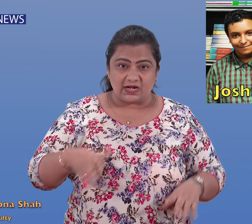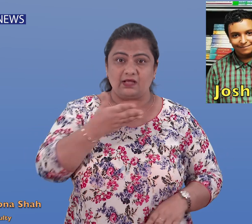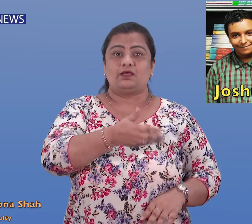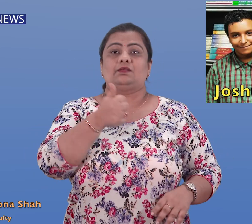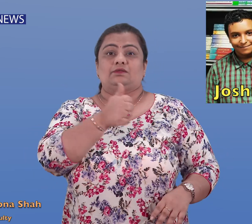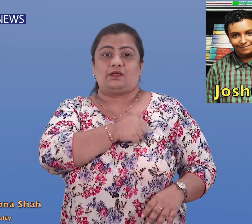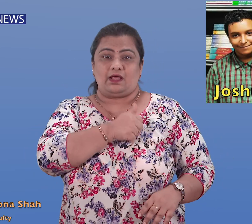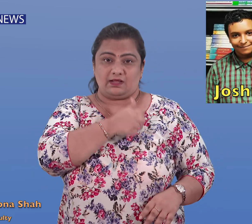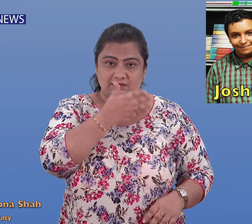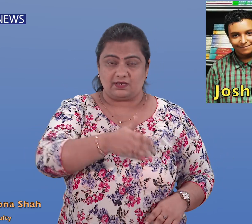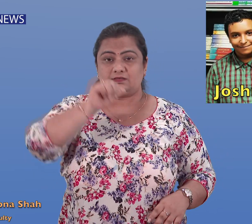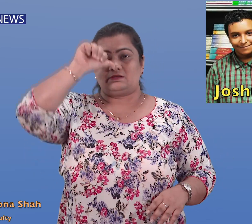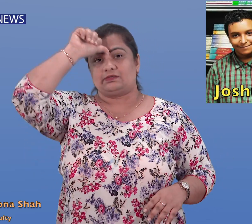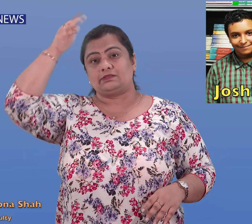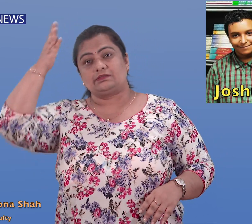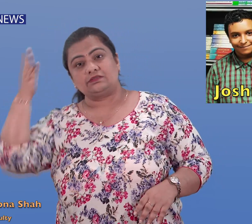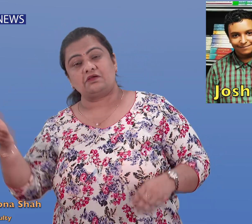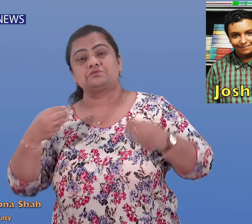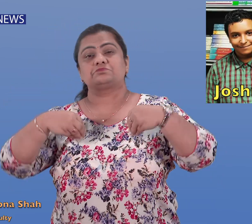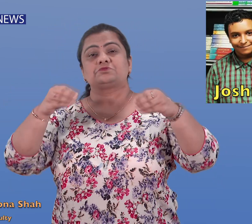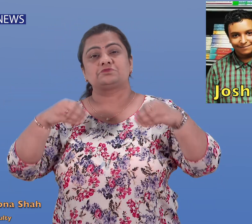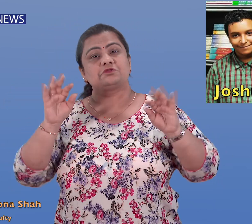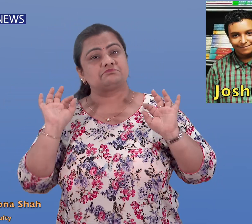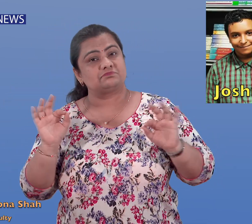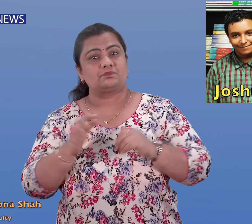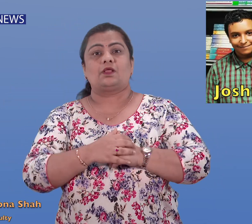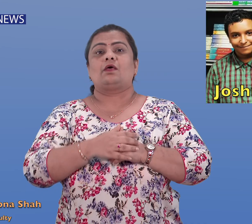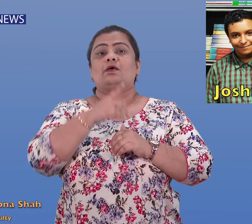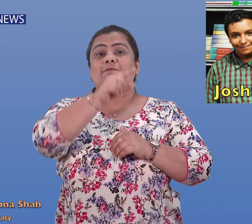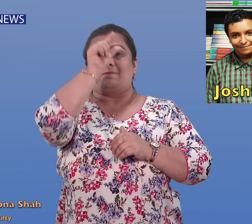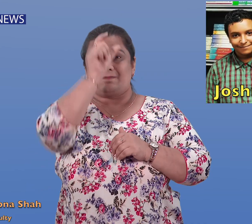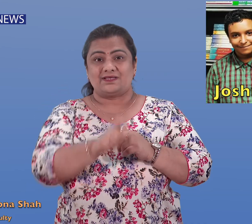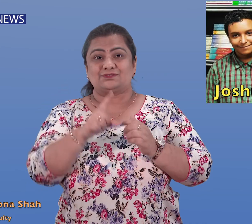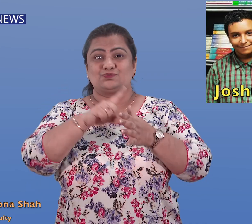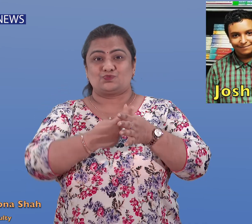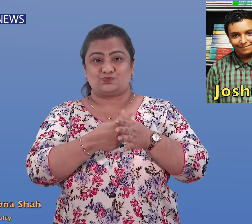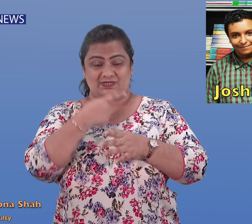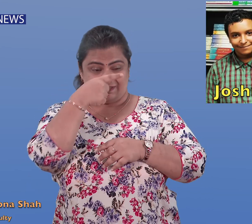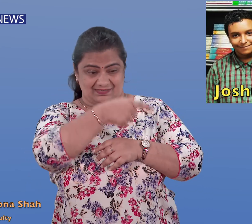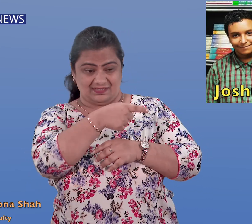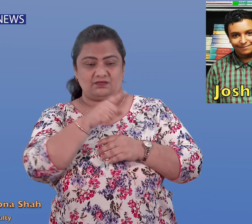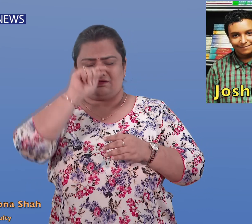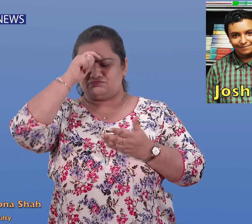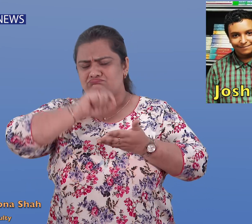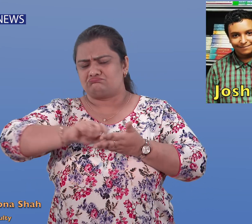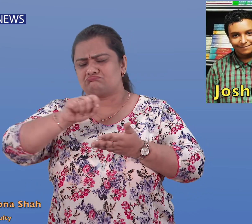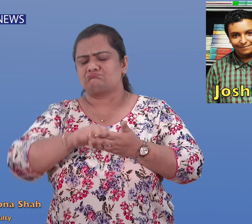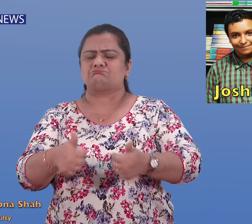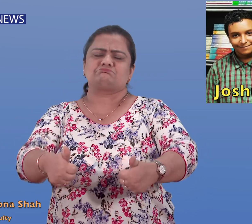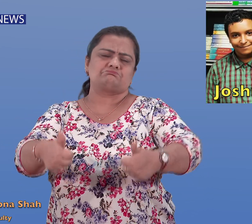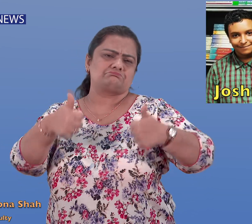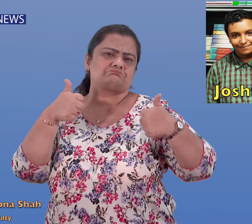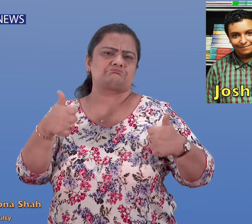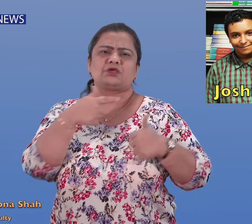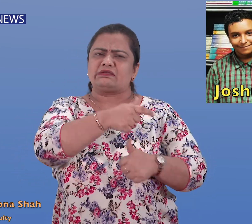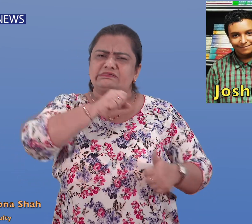started writing the novel during the lockdown. It took 7 months for him to complete it. The book will be available soon